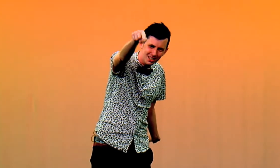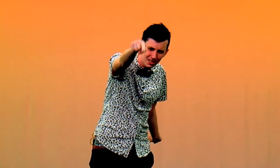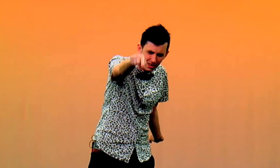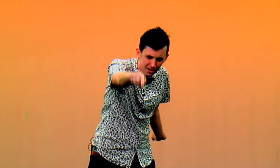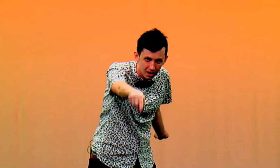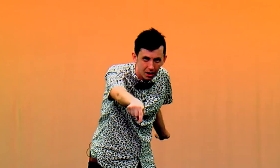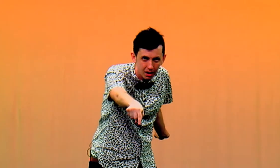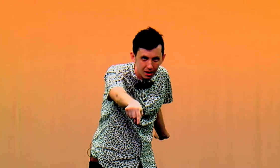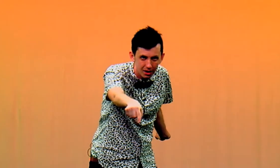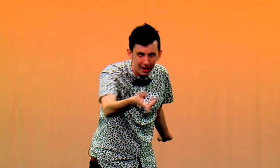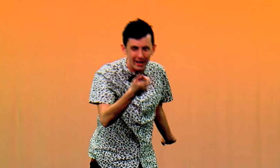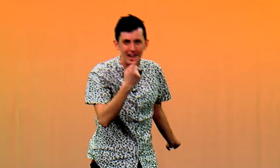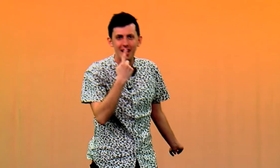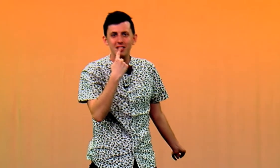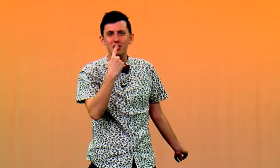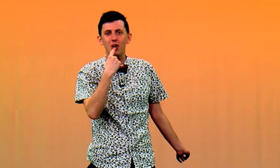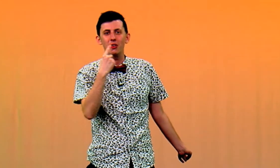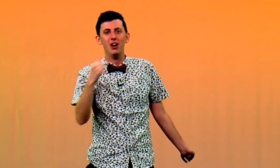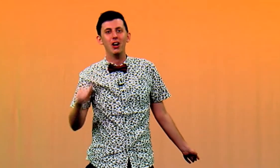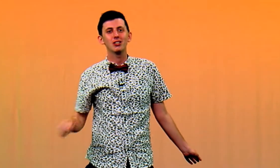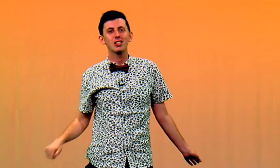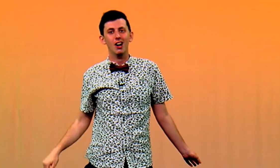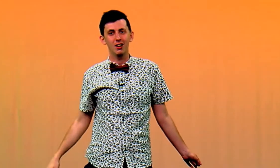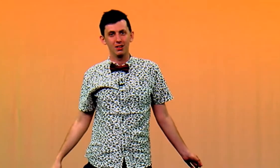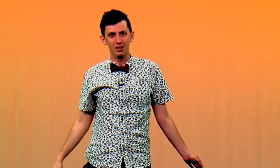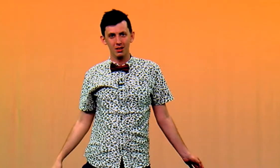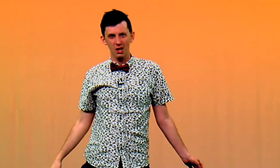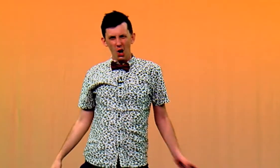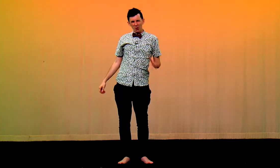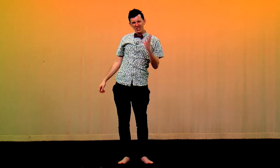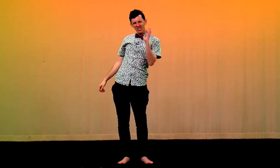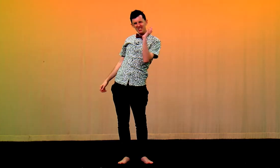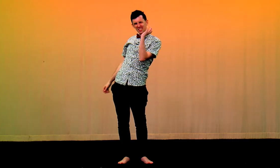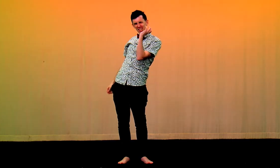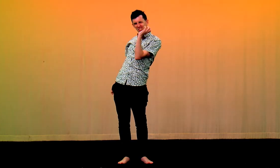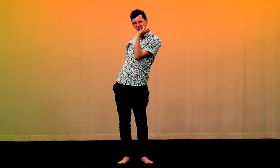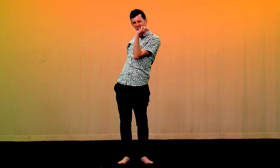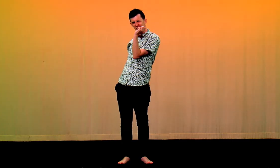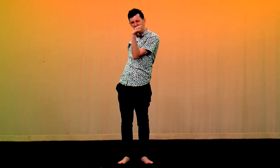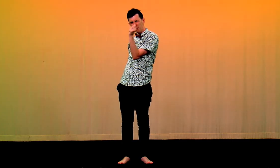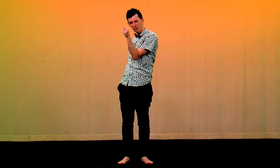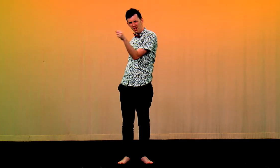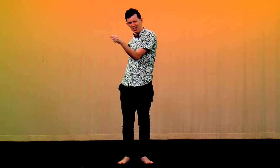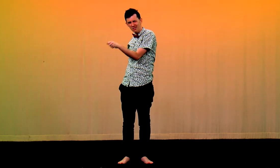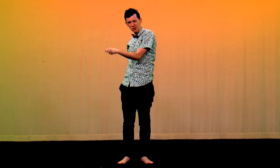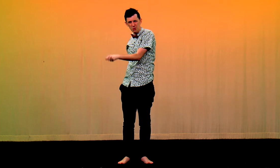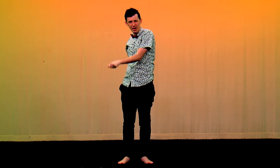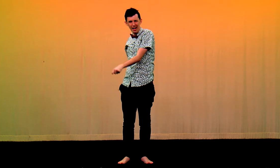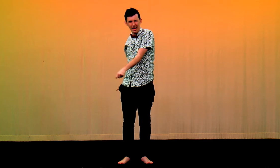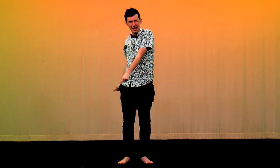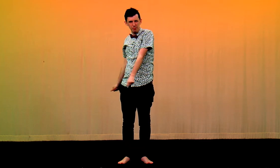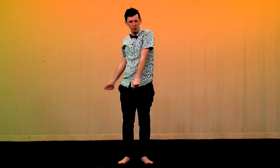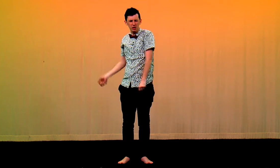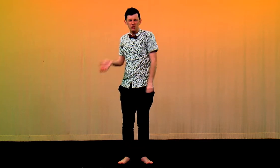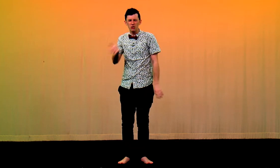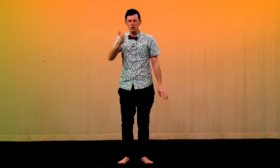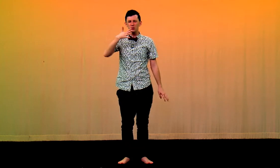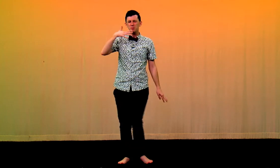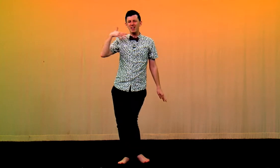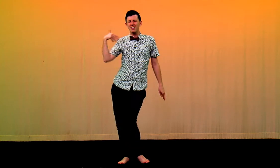whee, and landed on her tongue. When she sinked her teeth into the apple and the juice began